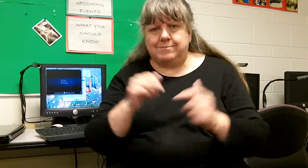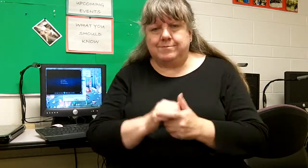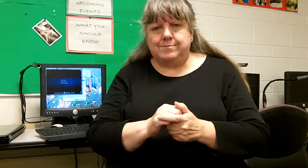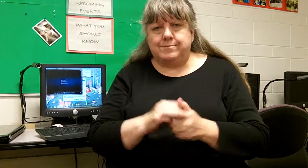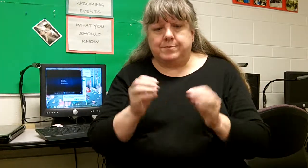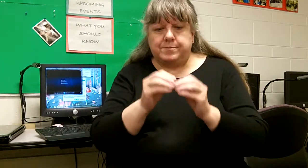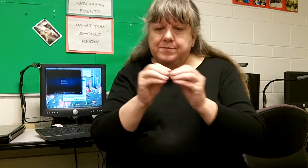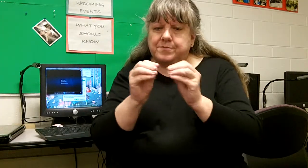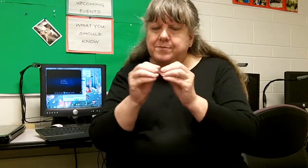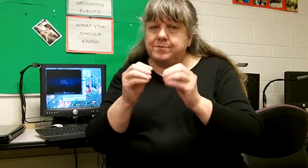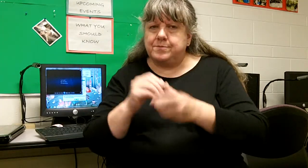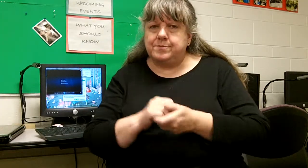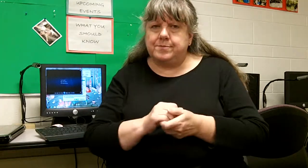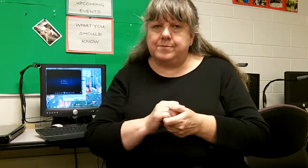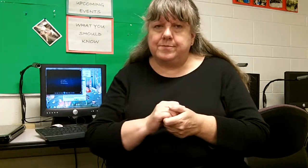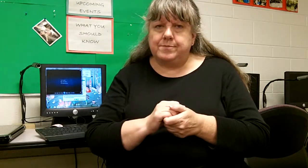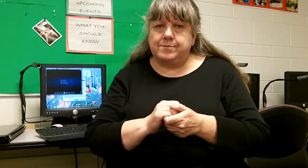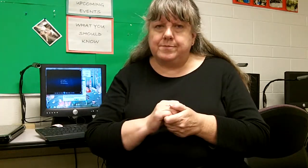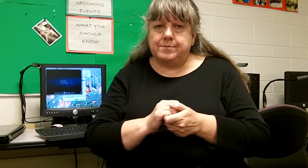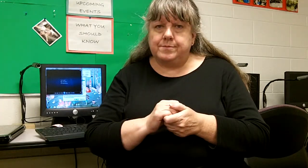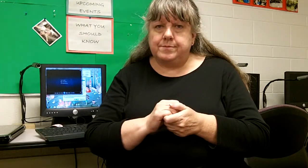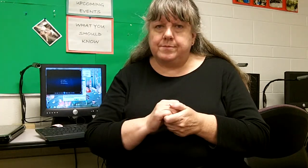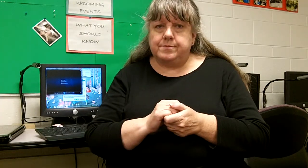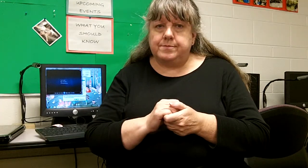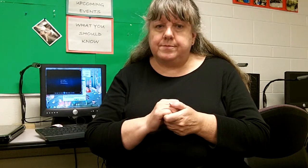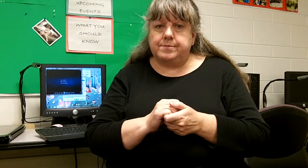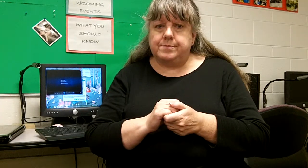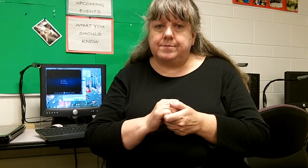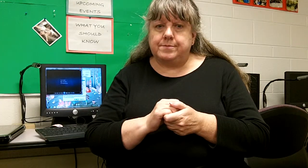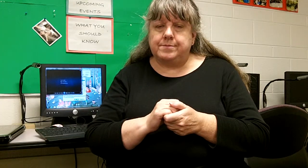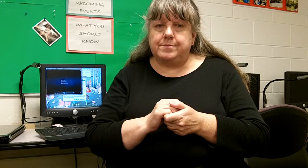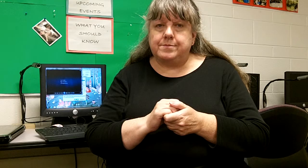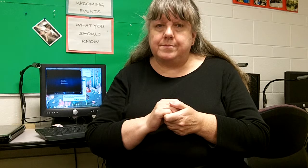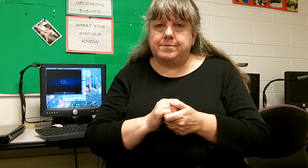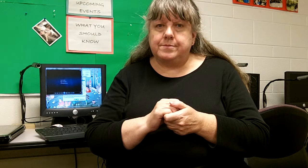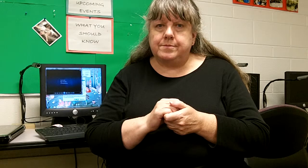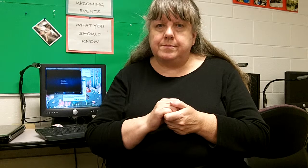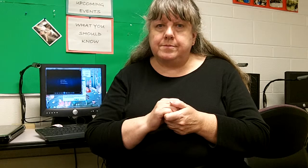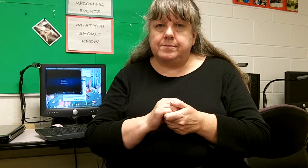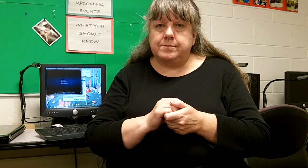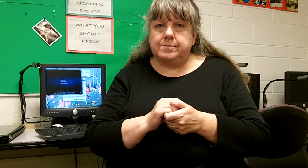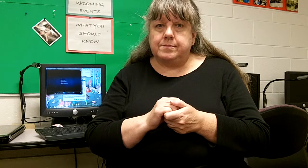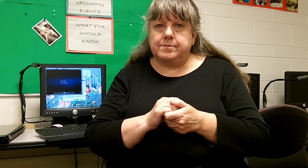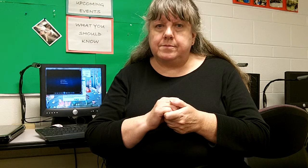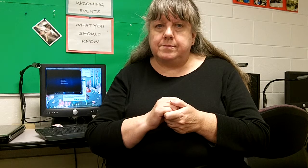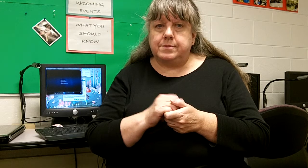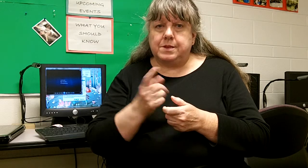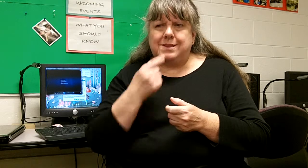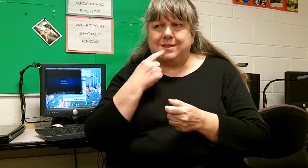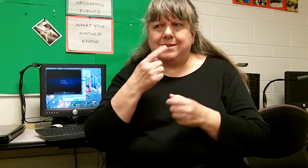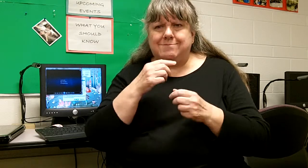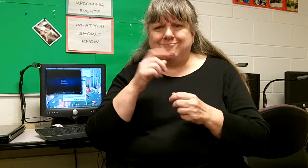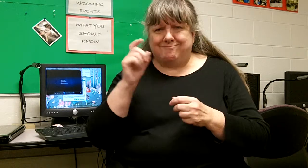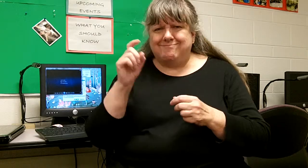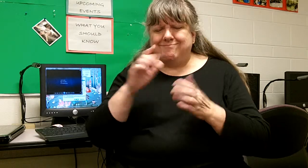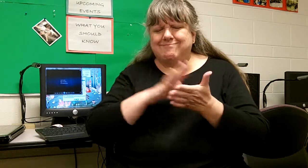Okay, so that's a nice line. I feel bad to erase it later on. So we draw a number